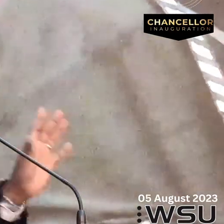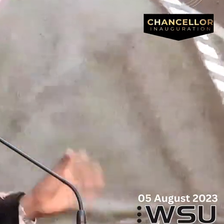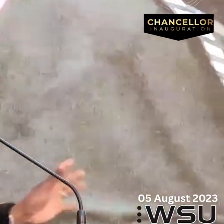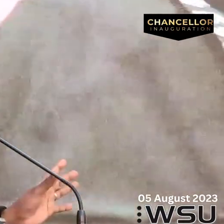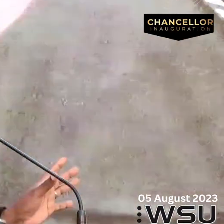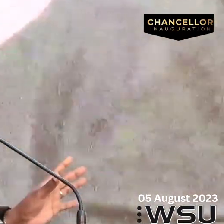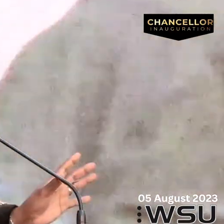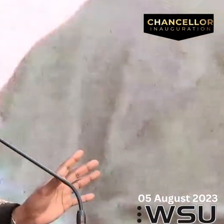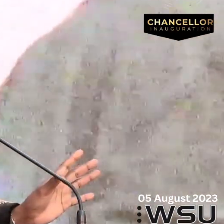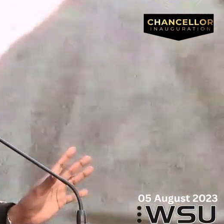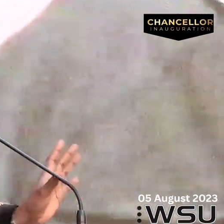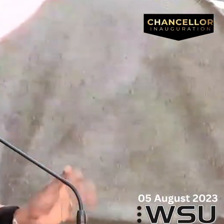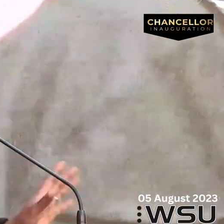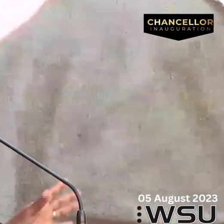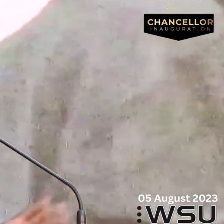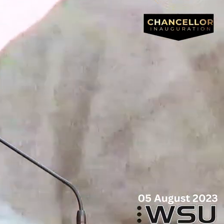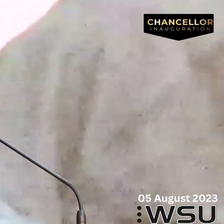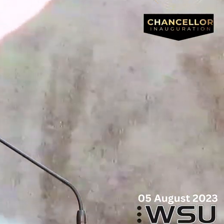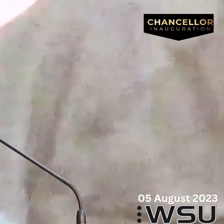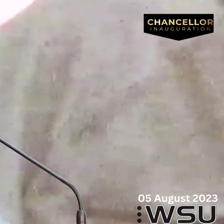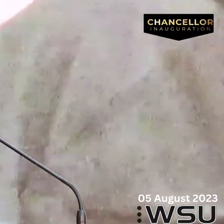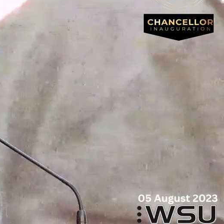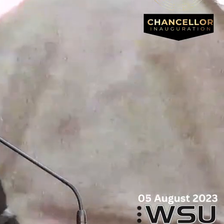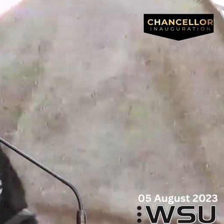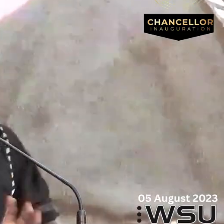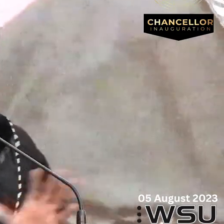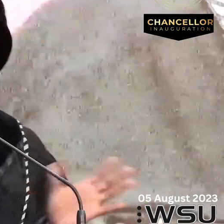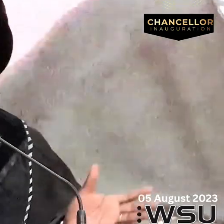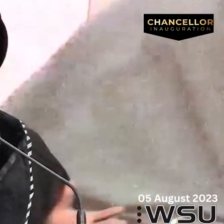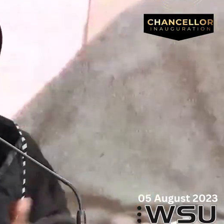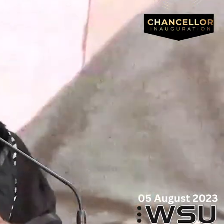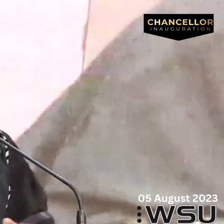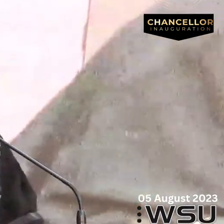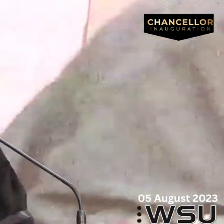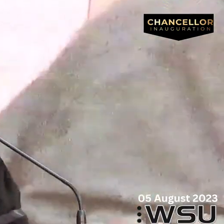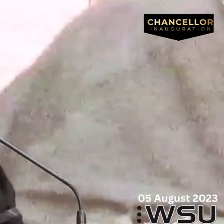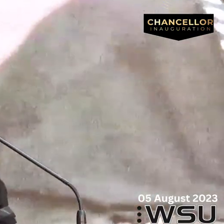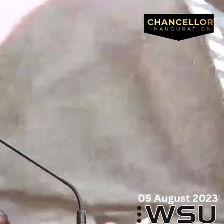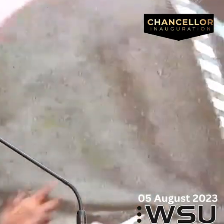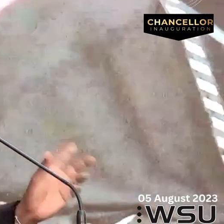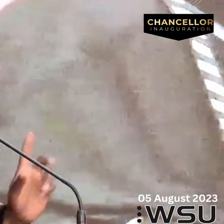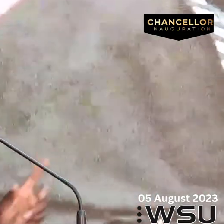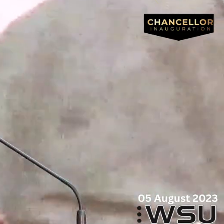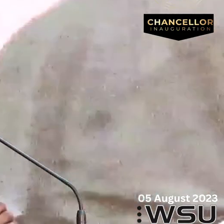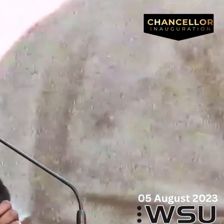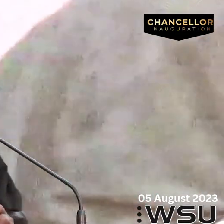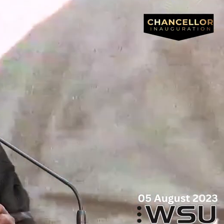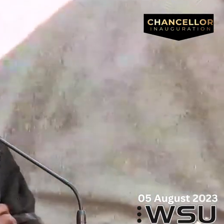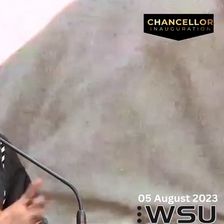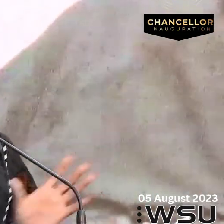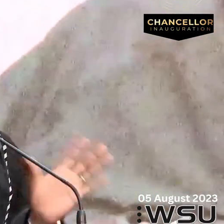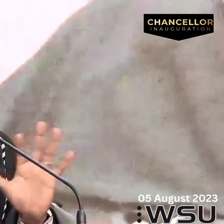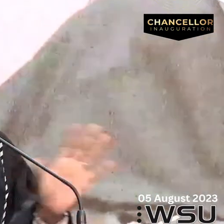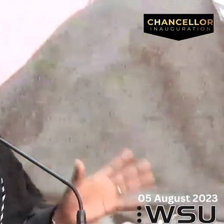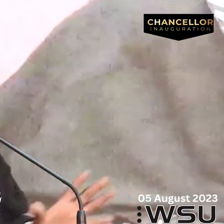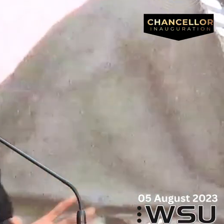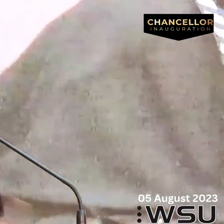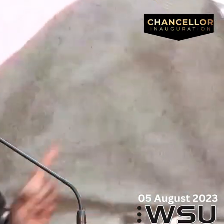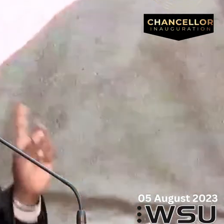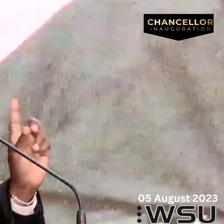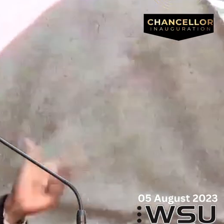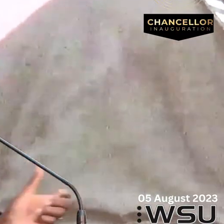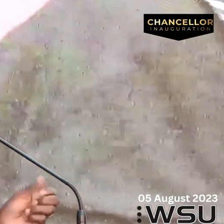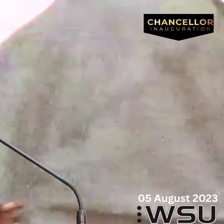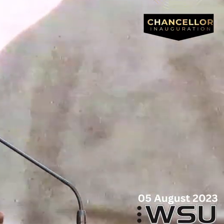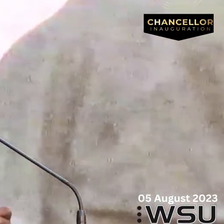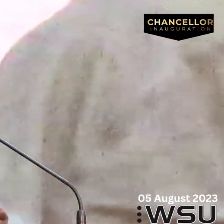to add where you left off, but pick a few people that you also acknowledged, not because I think that those